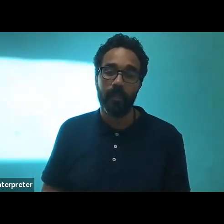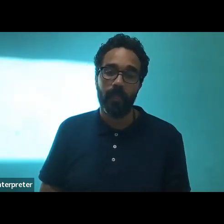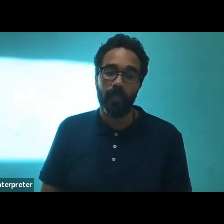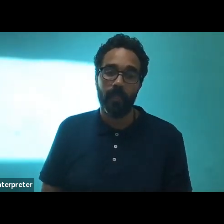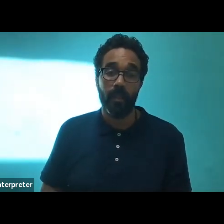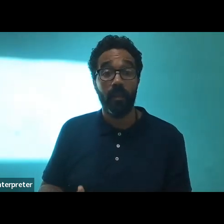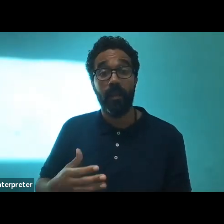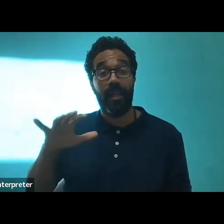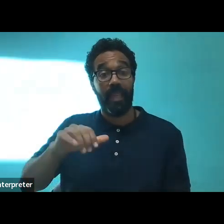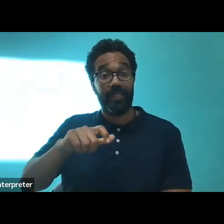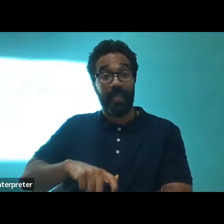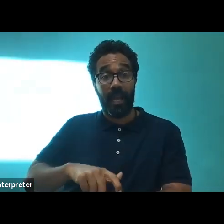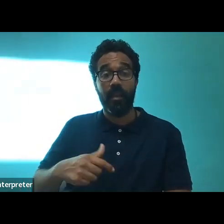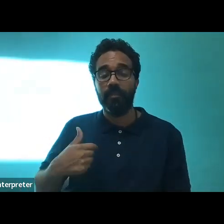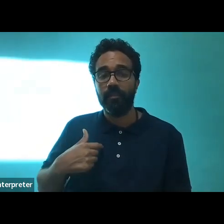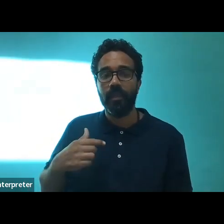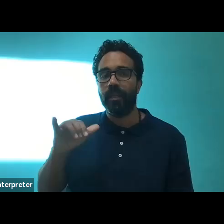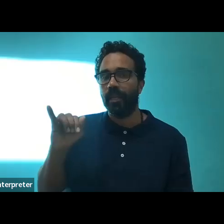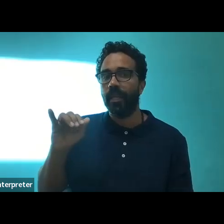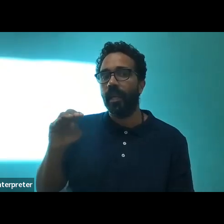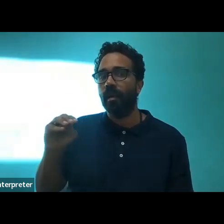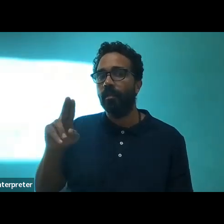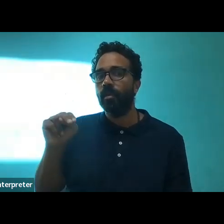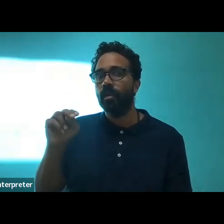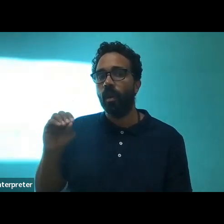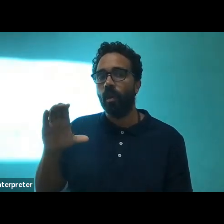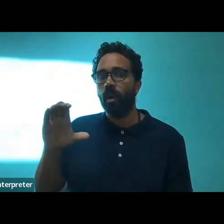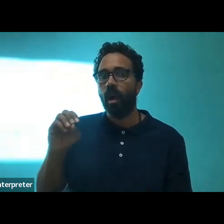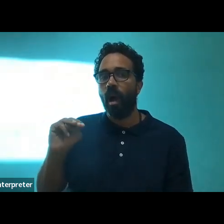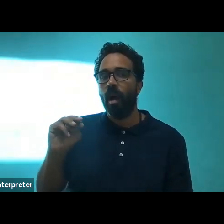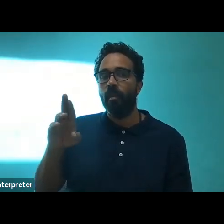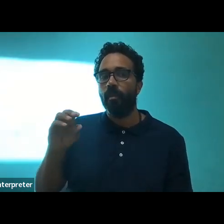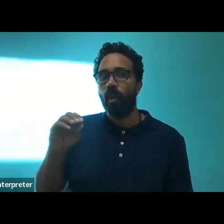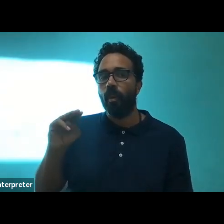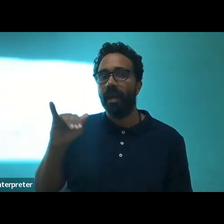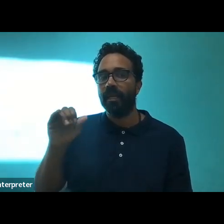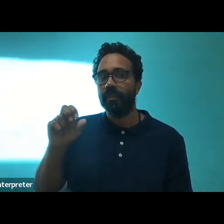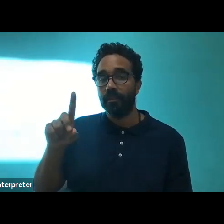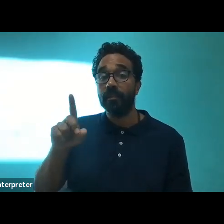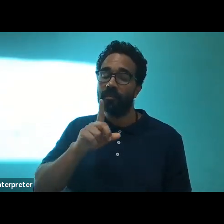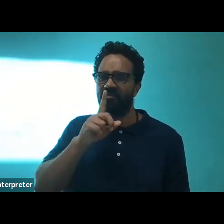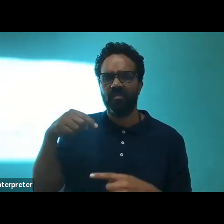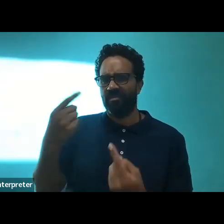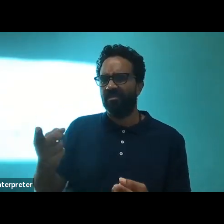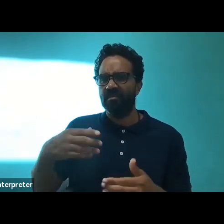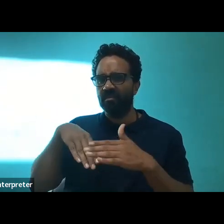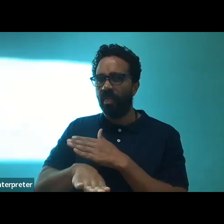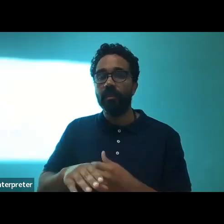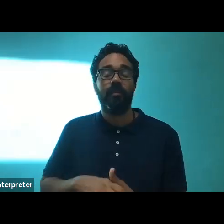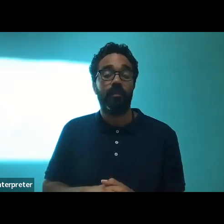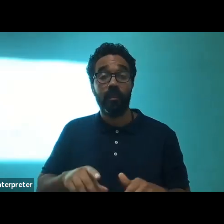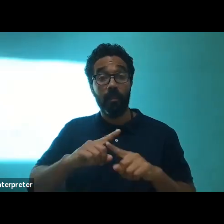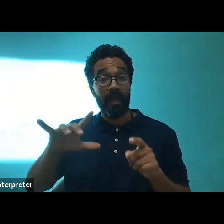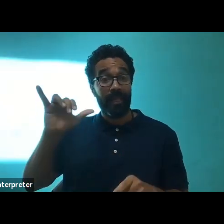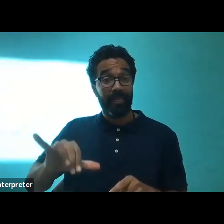immunocompromised, which I have been since birth. But in those days, I had not identified